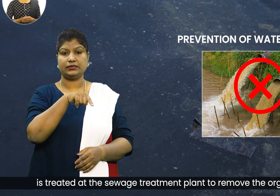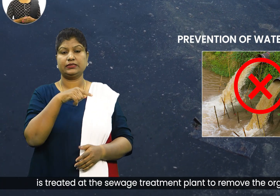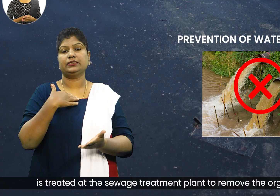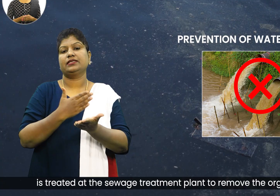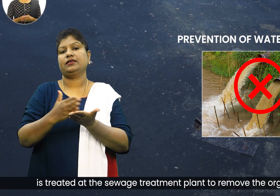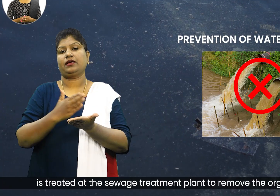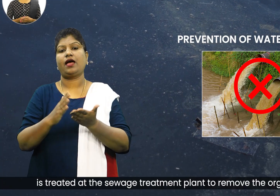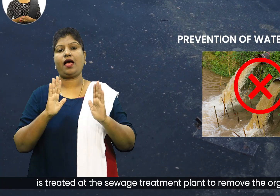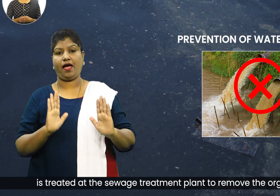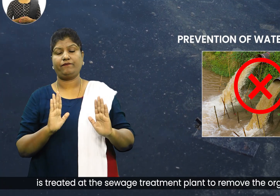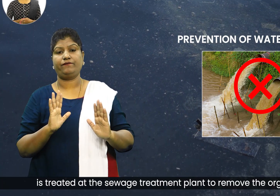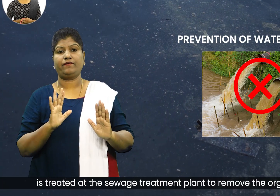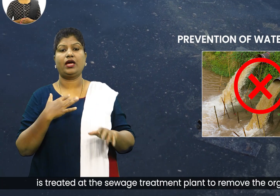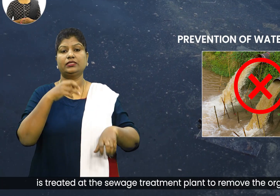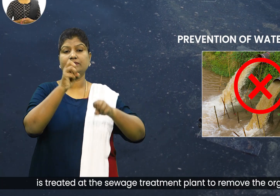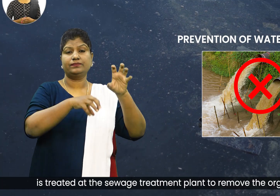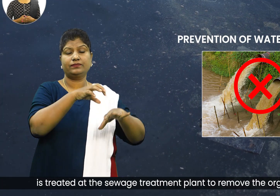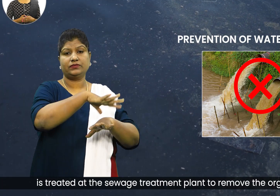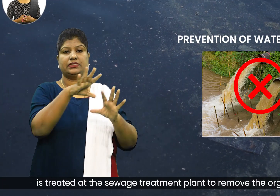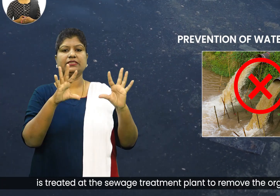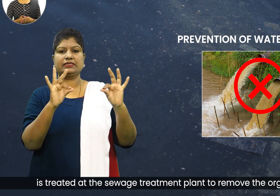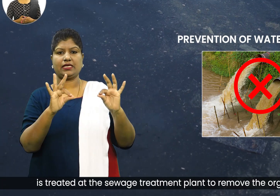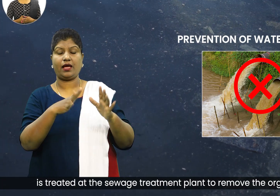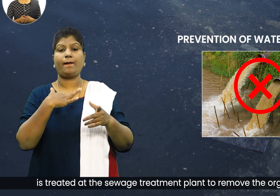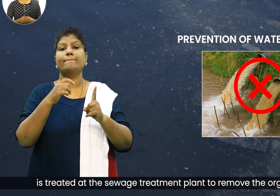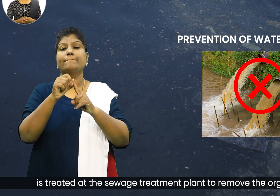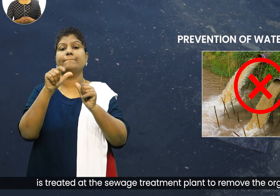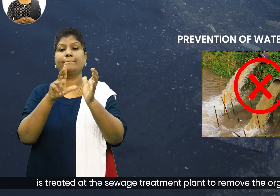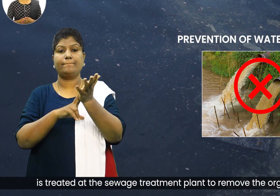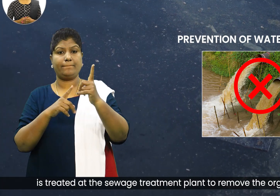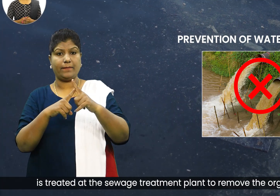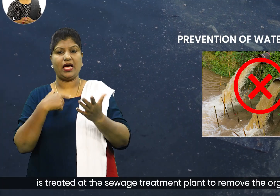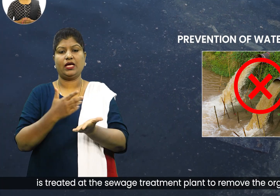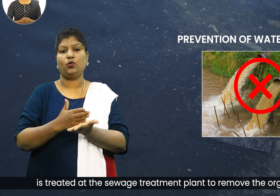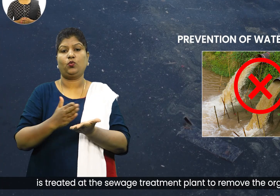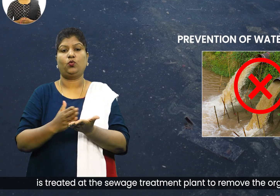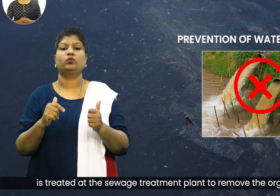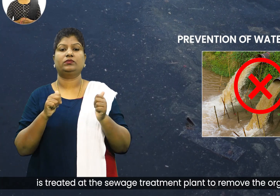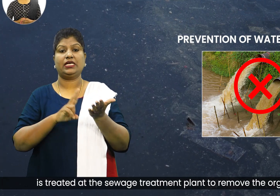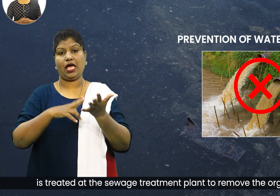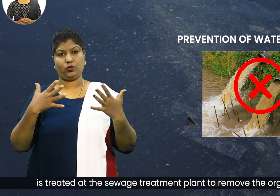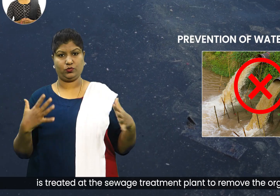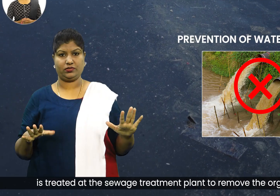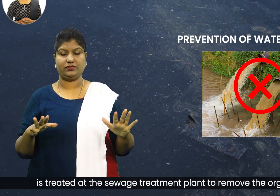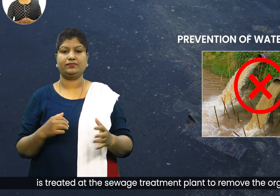the sewage treatment plant to remove the organic matter.